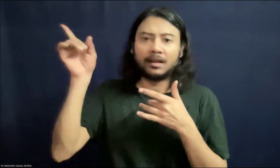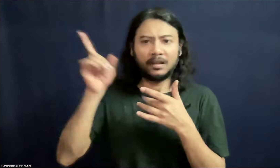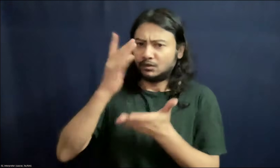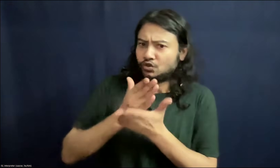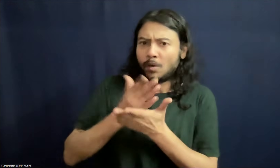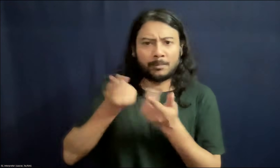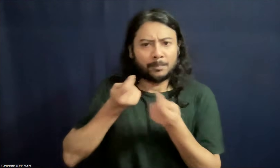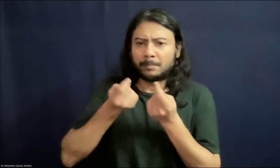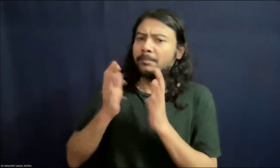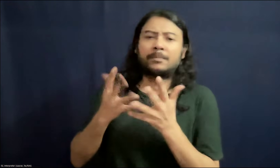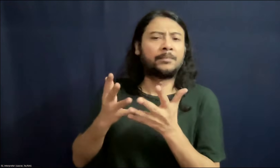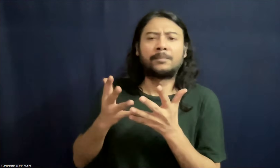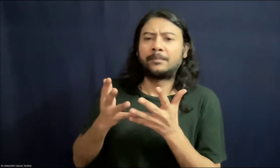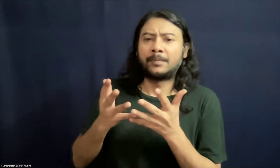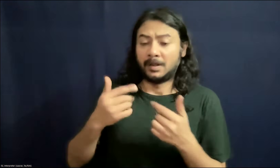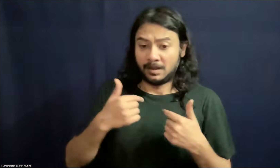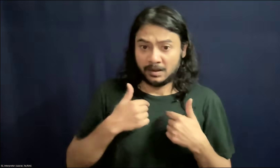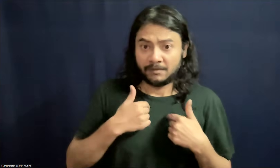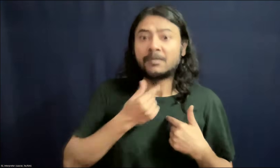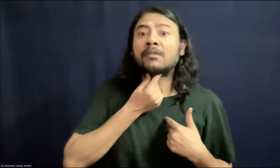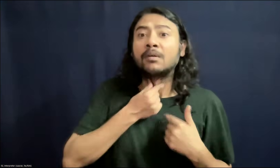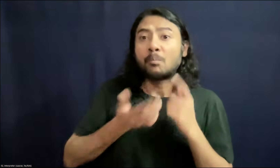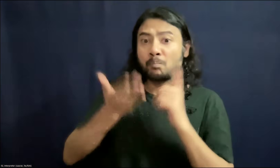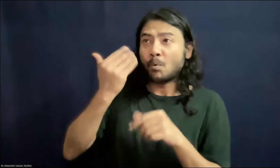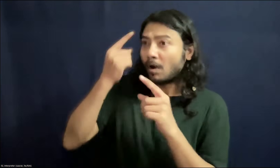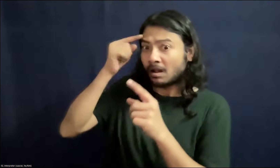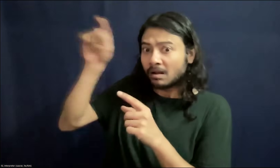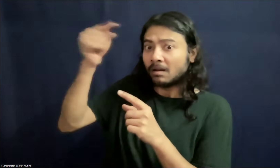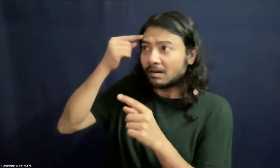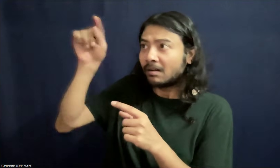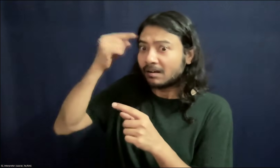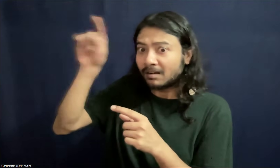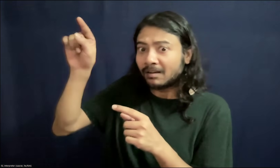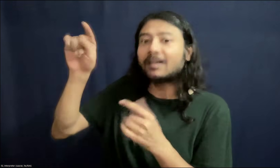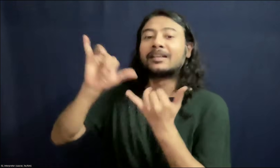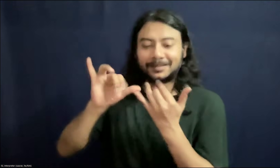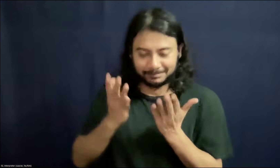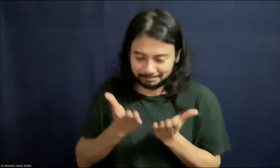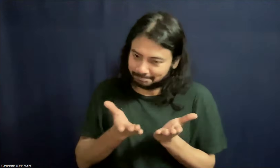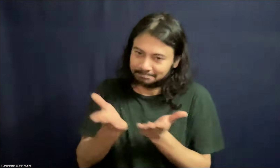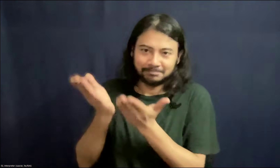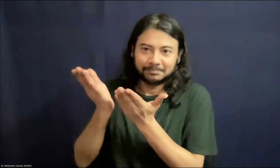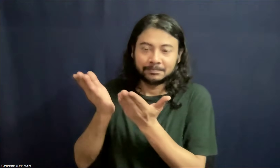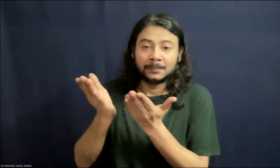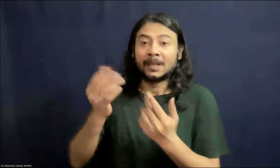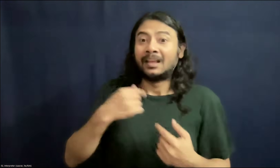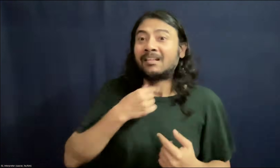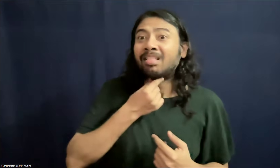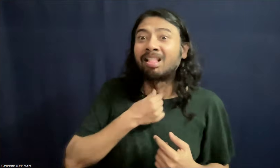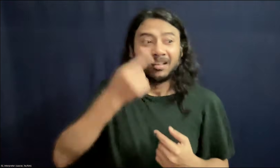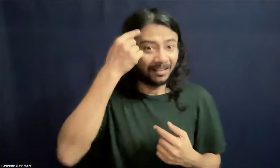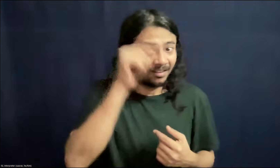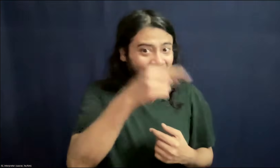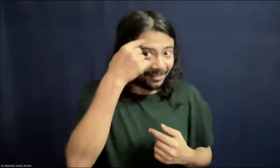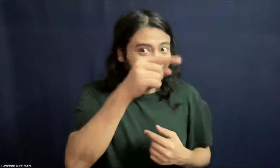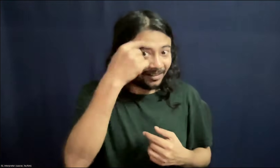he will make us remember material desires. So everything depends on us. What is our desire?